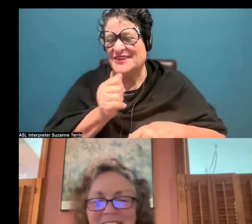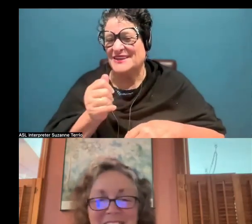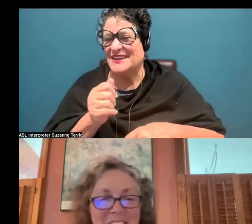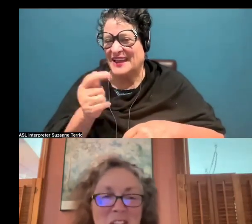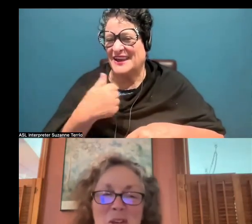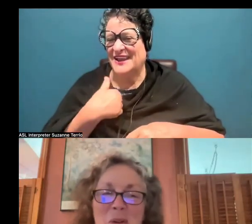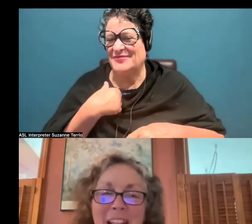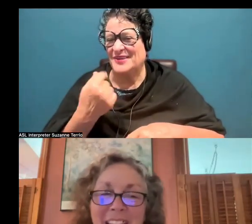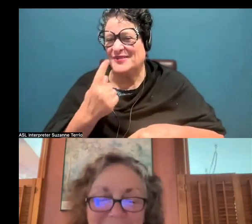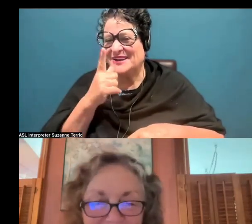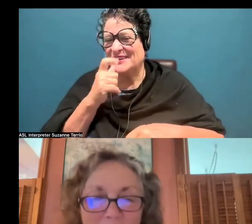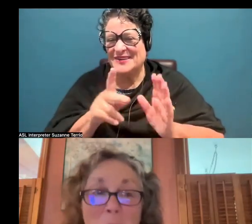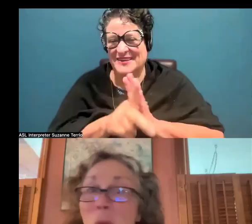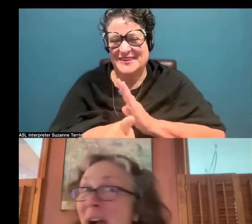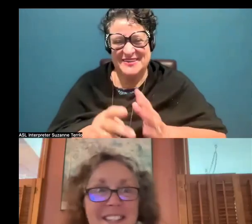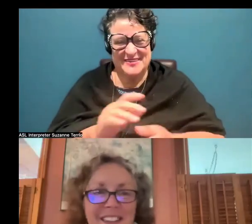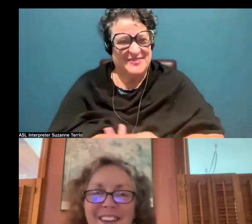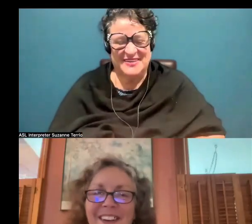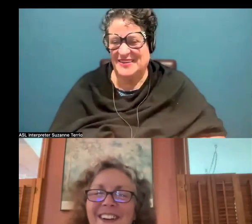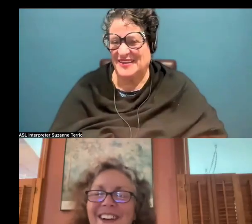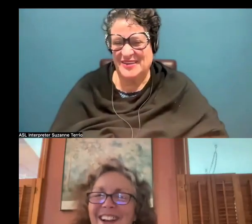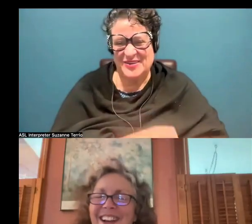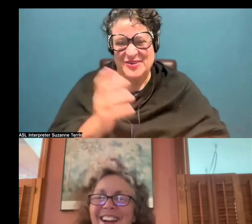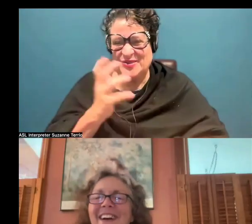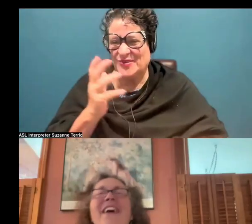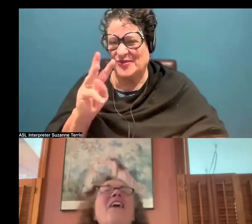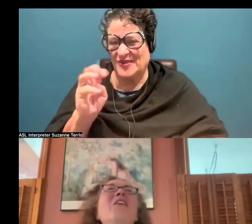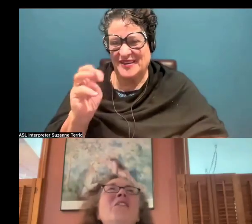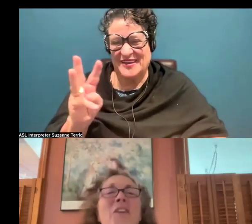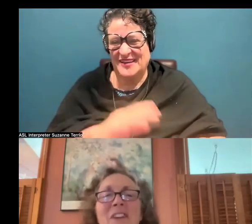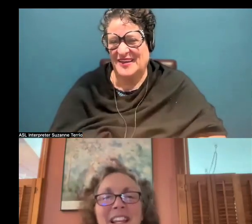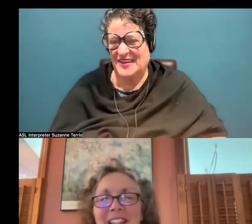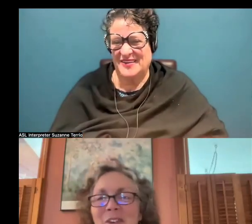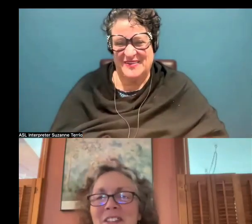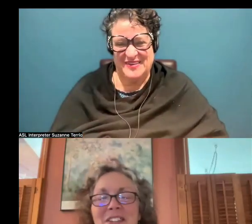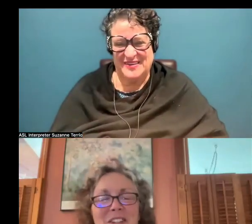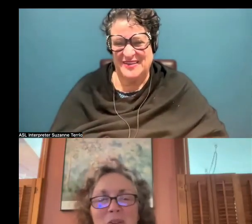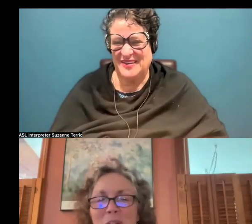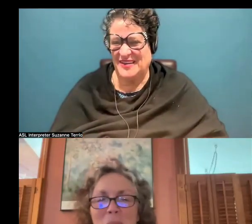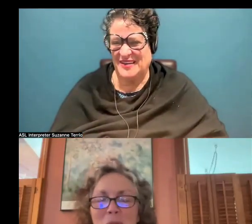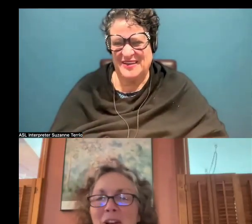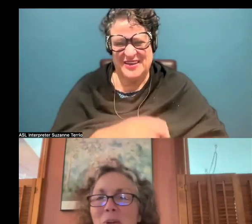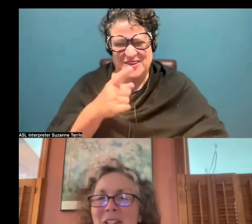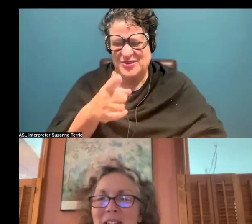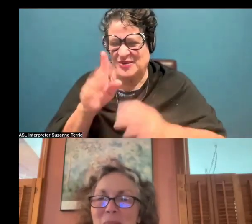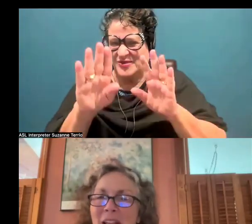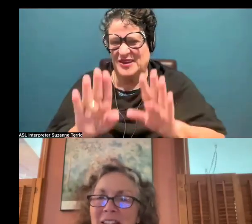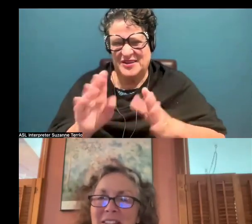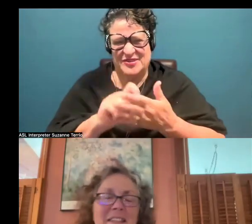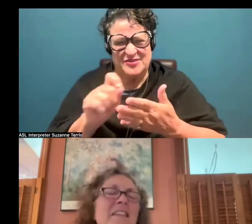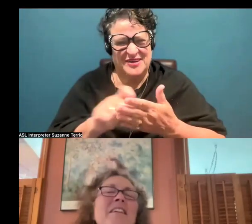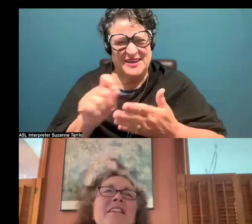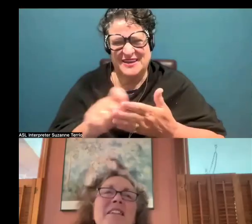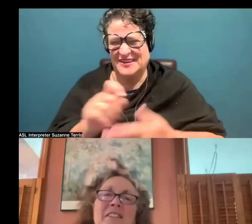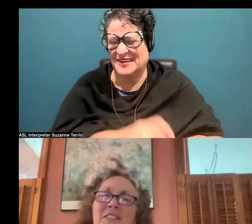of time. that's So, great. Like, no. what? Oh, but yeah, you are such an incredible writer. What